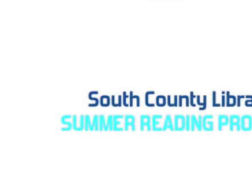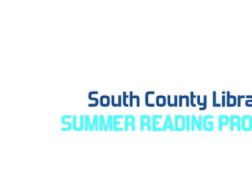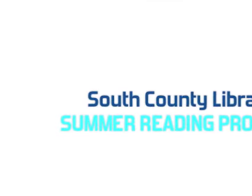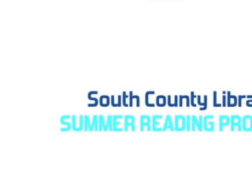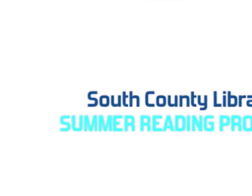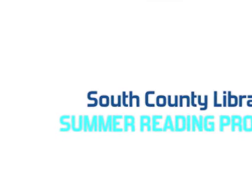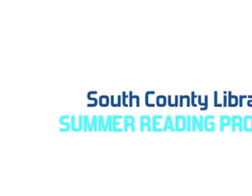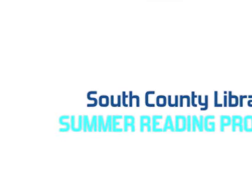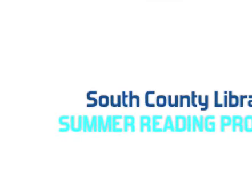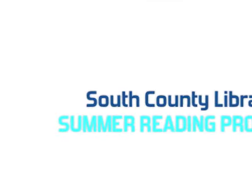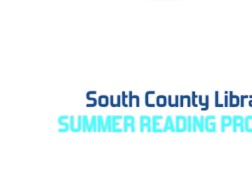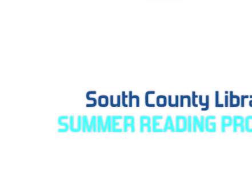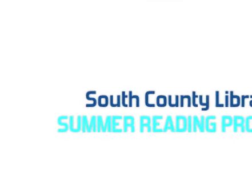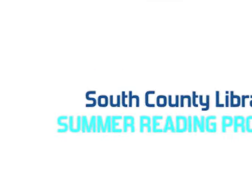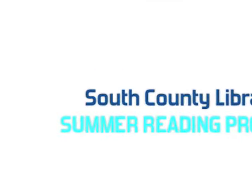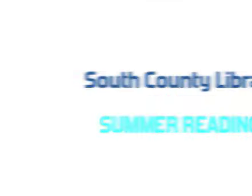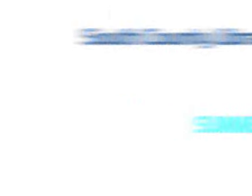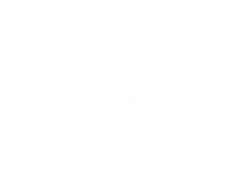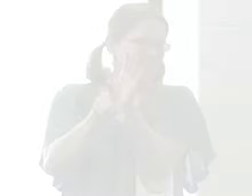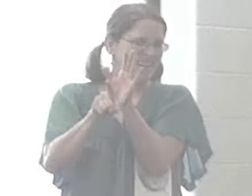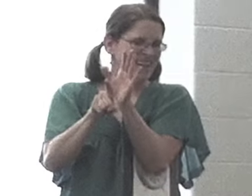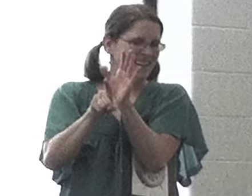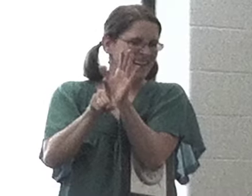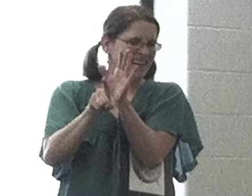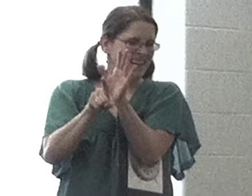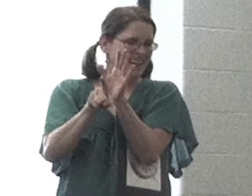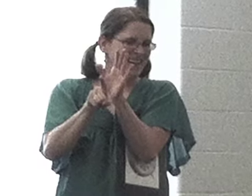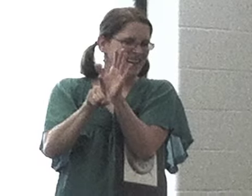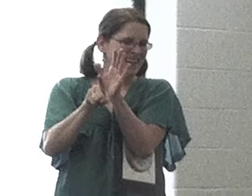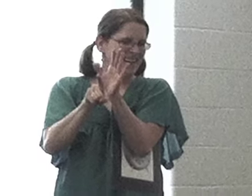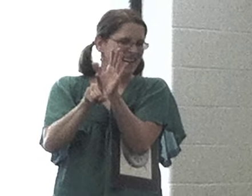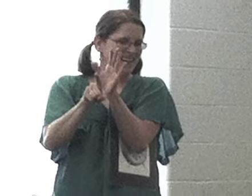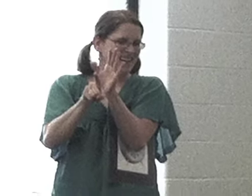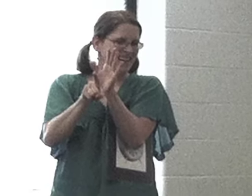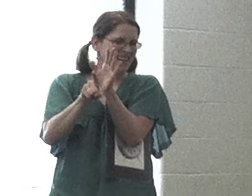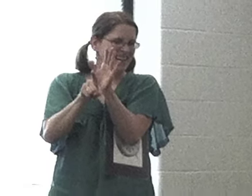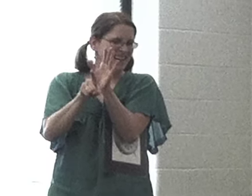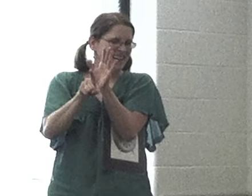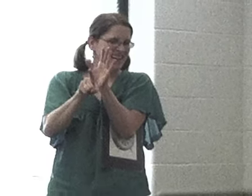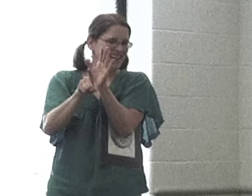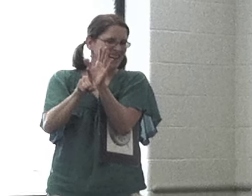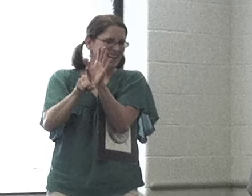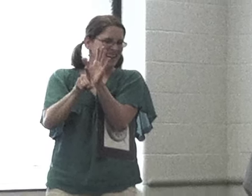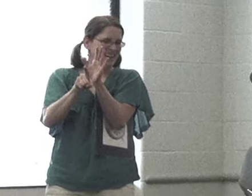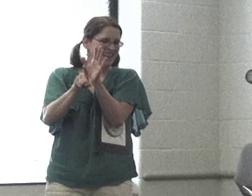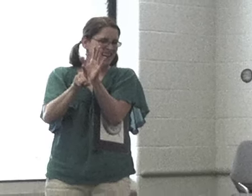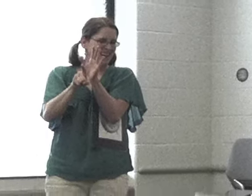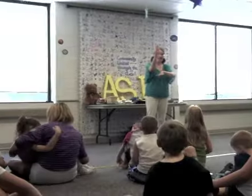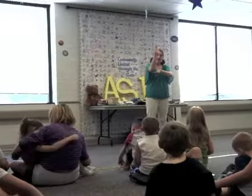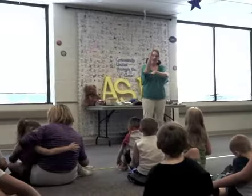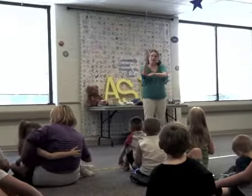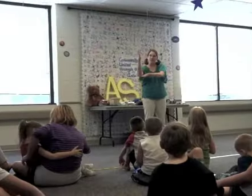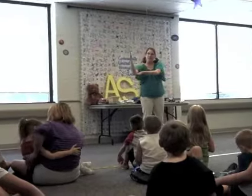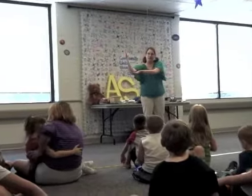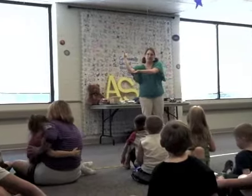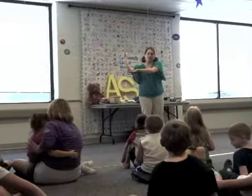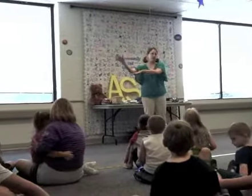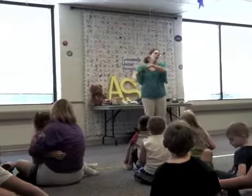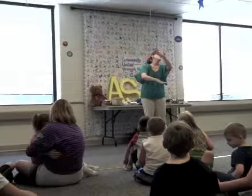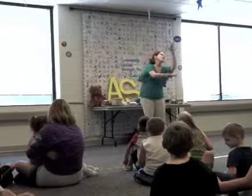We're at the South County Library in Deal with storyteller Kathy McMillan, who uses sign language to communicate her stories for both those